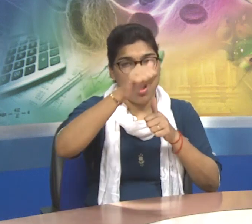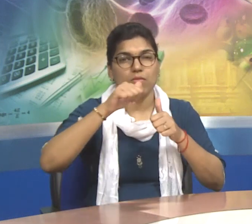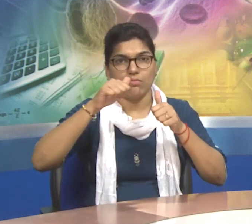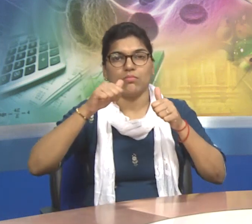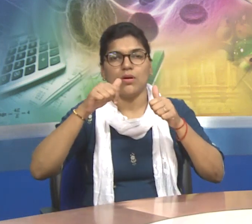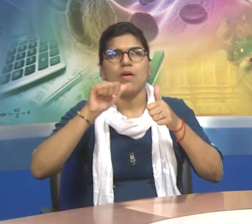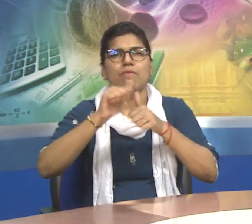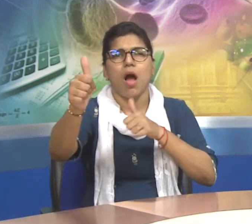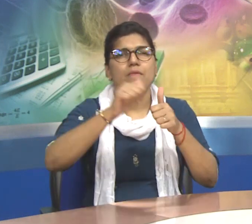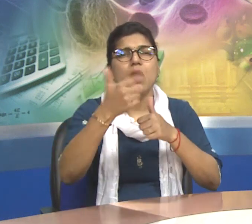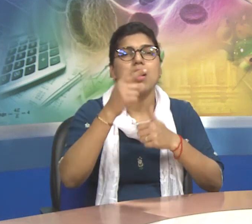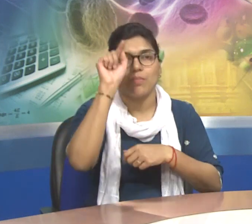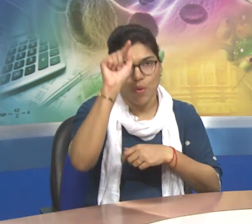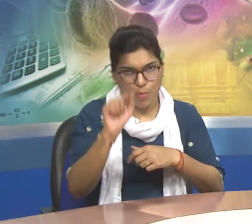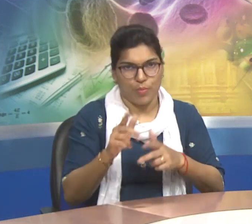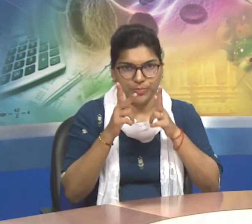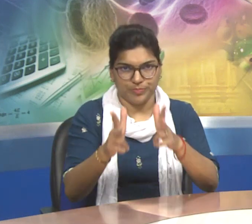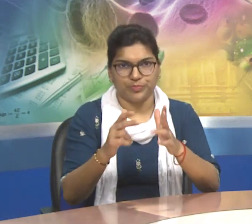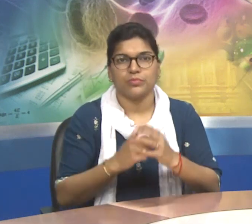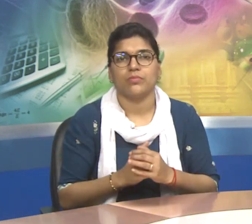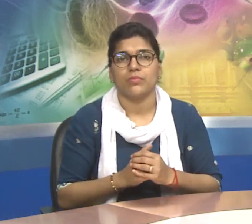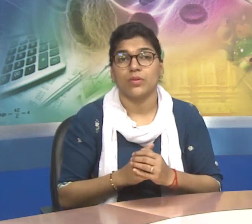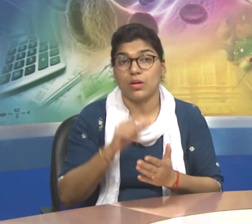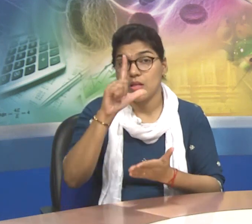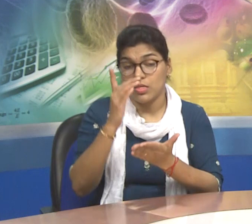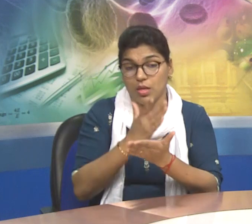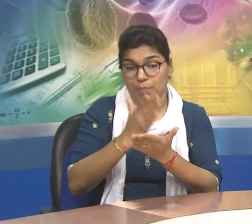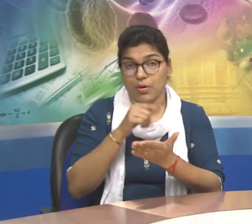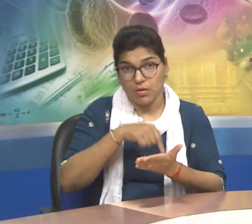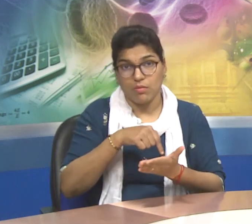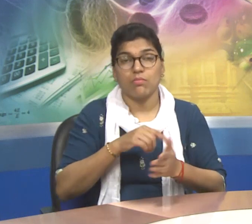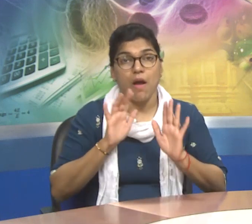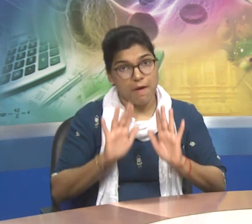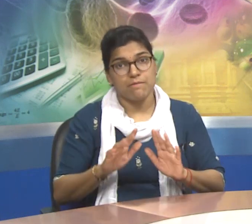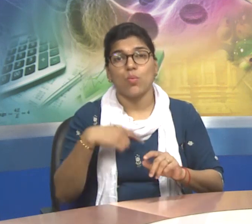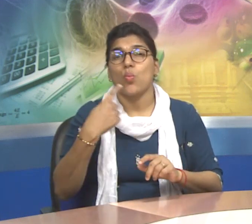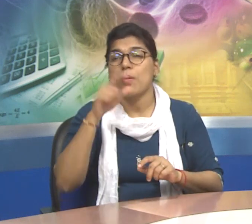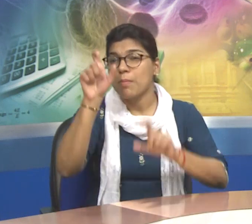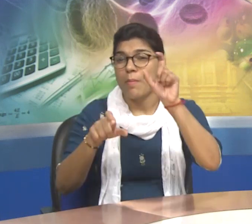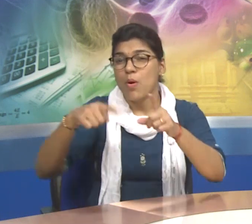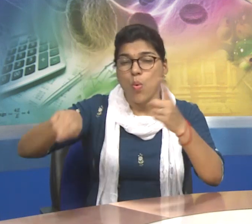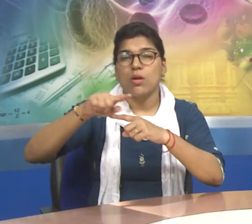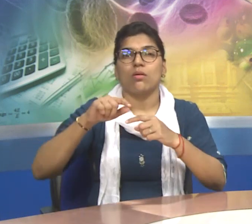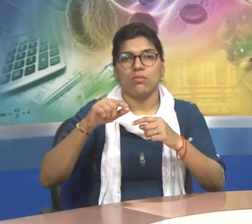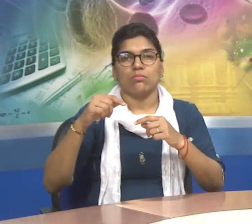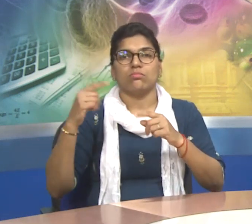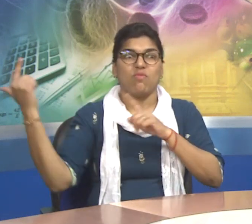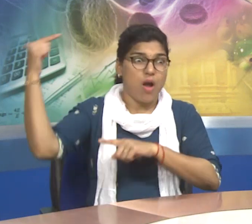Let us now understand remote access. Point 1. Libraries